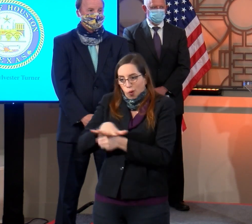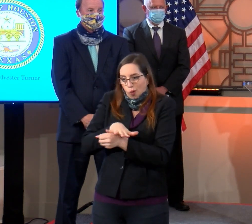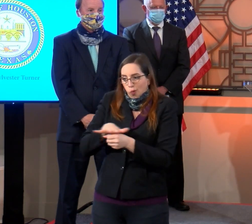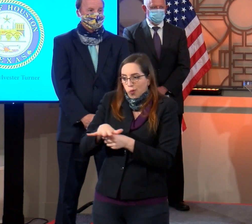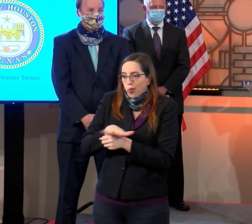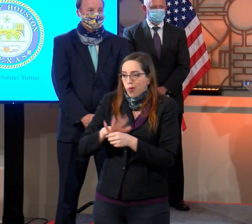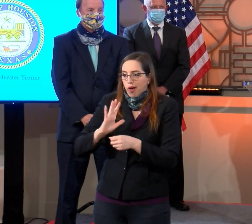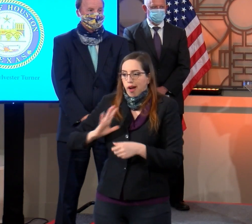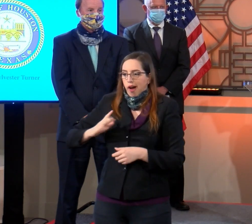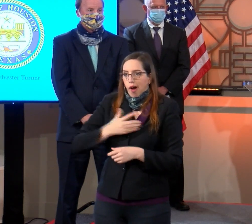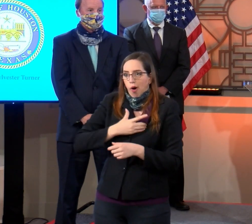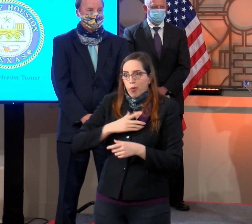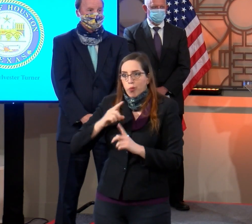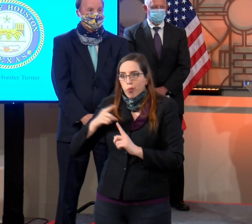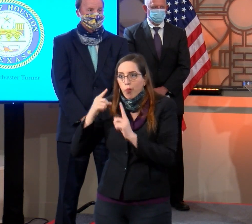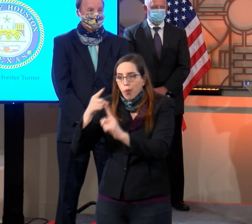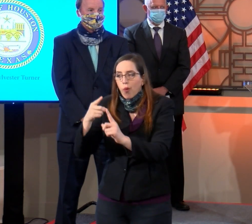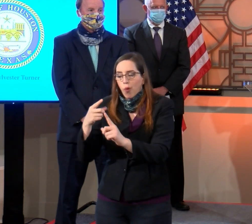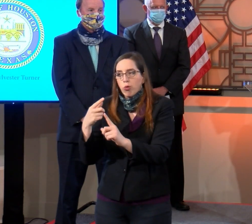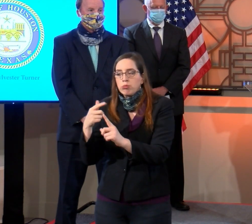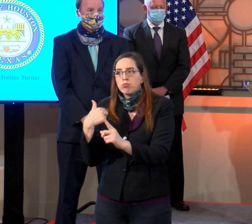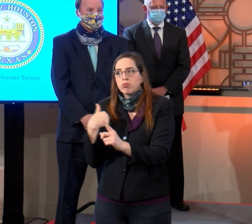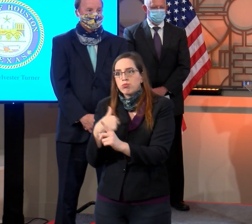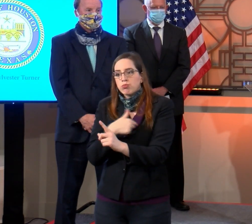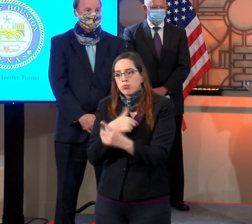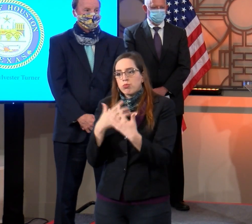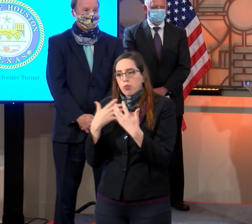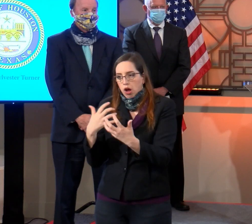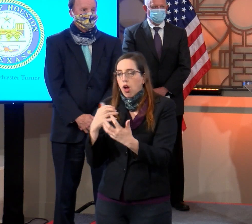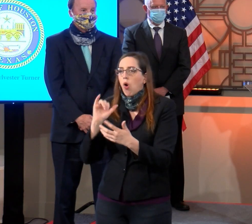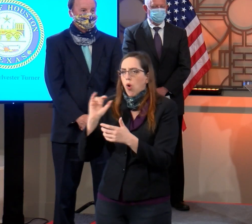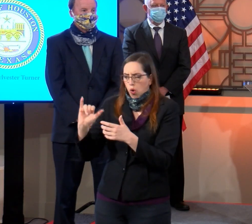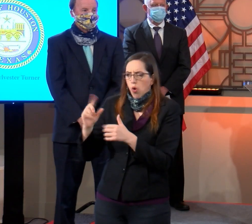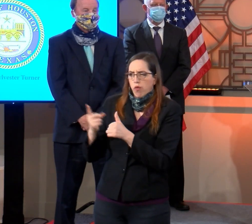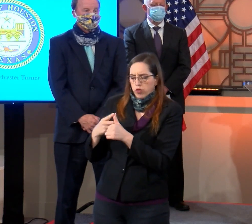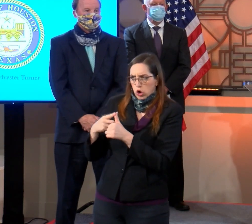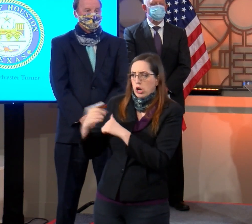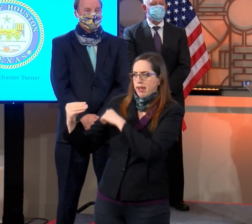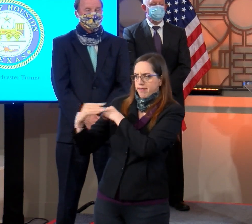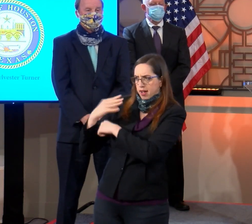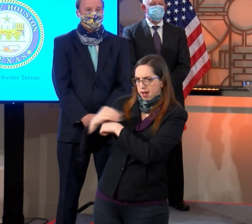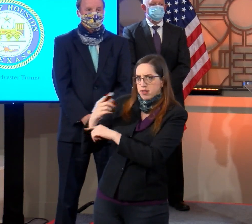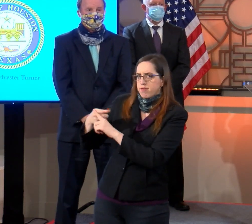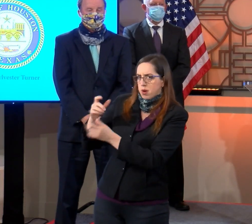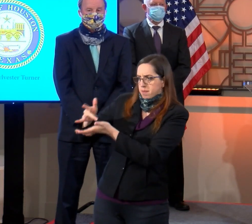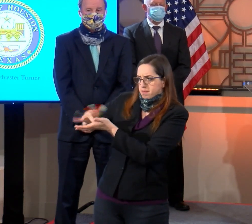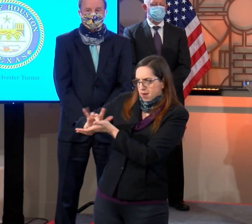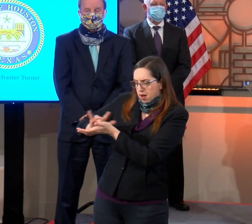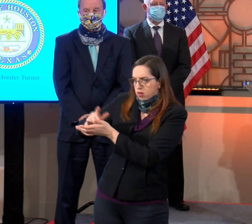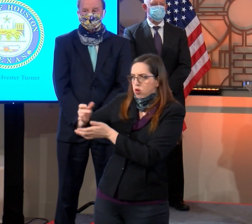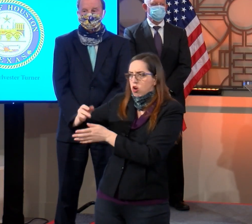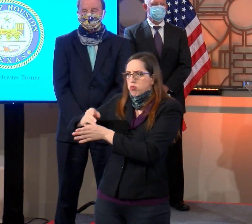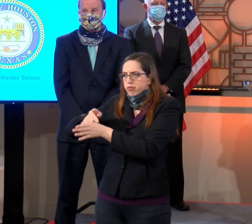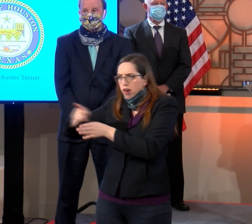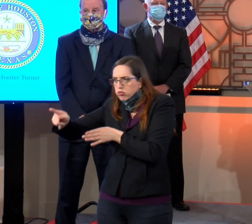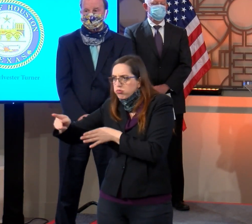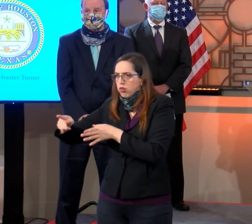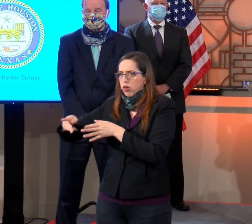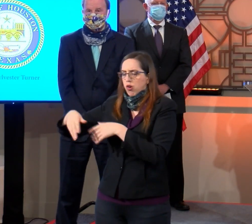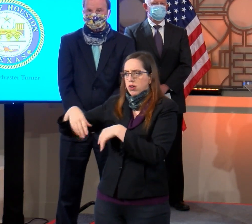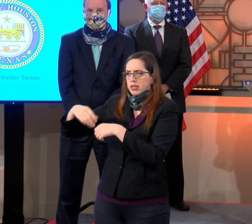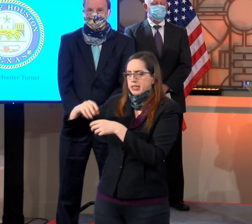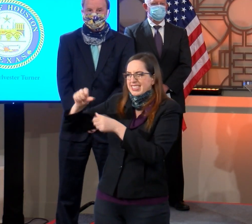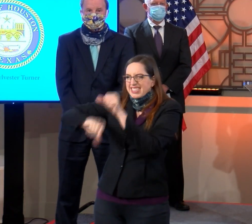locally to do things based on the advice we've been getting from our medical professionals, the data,